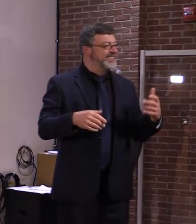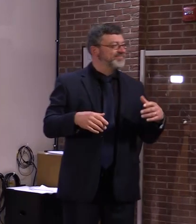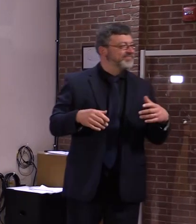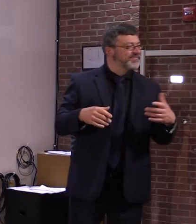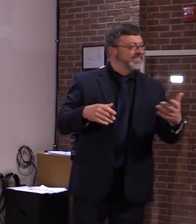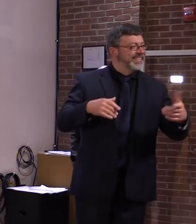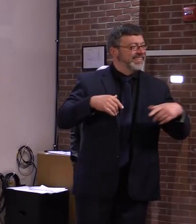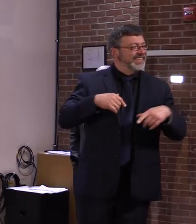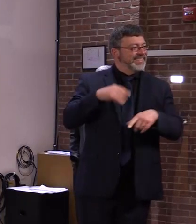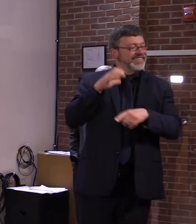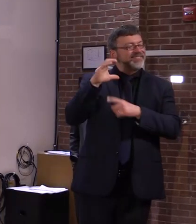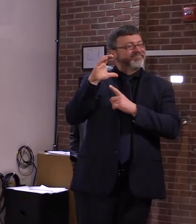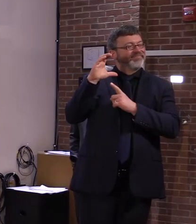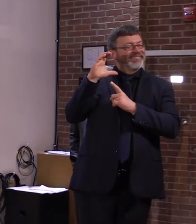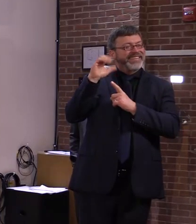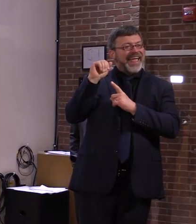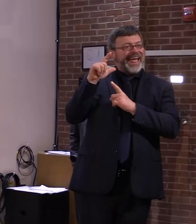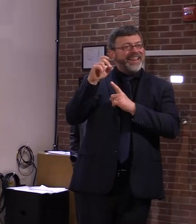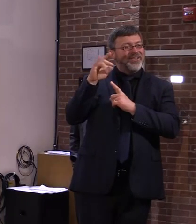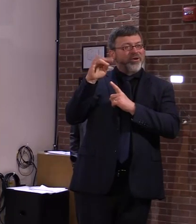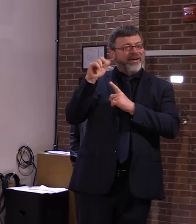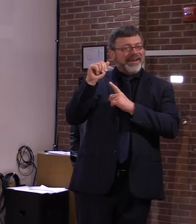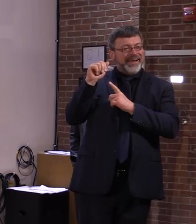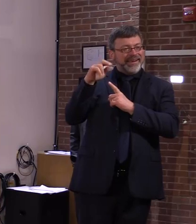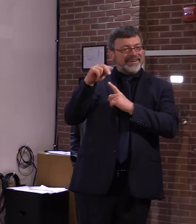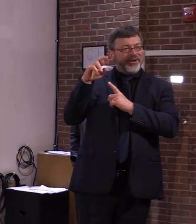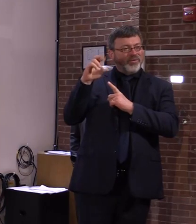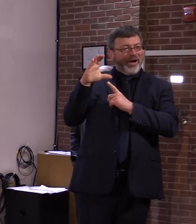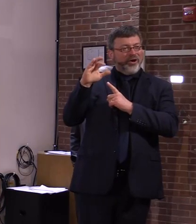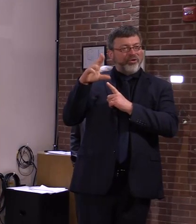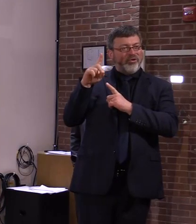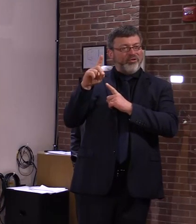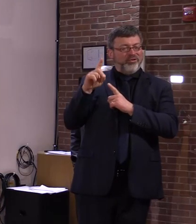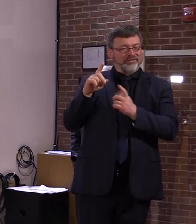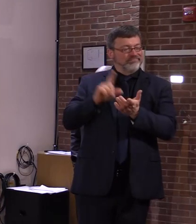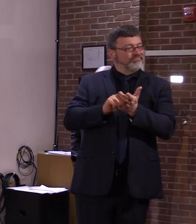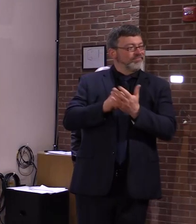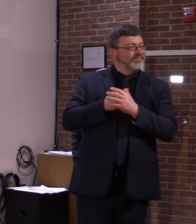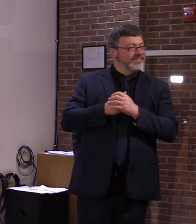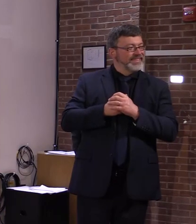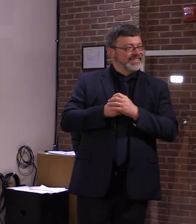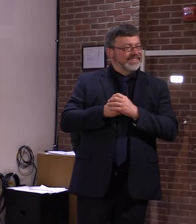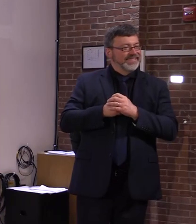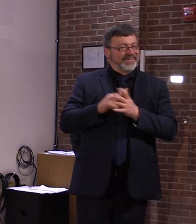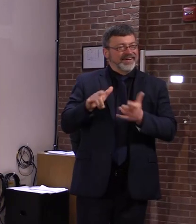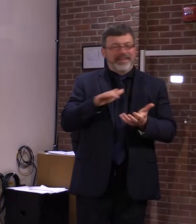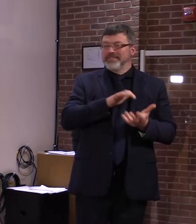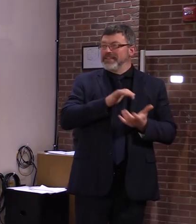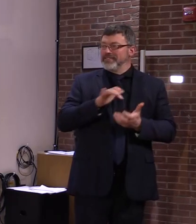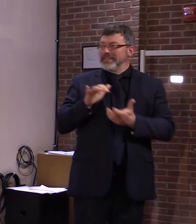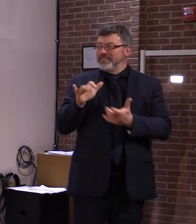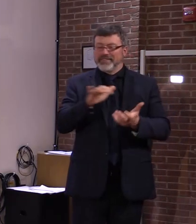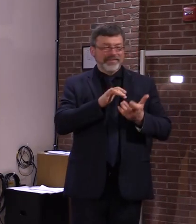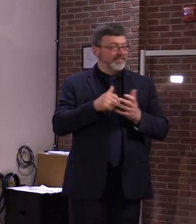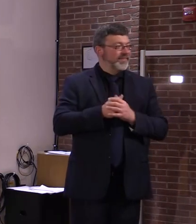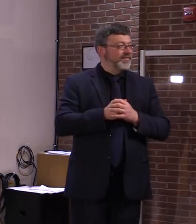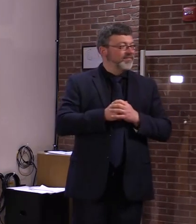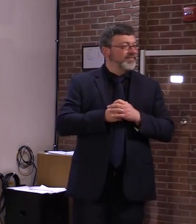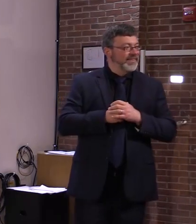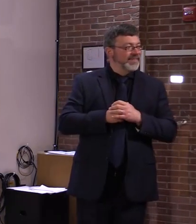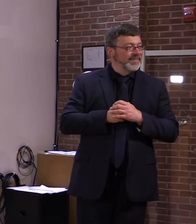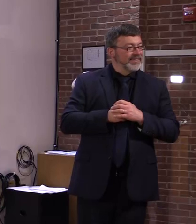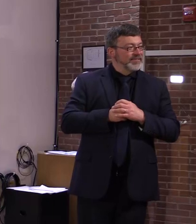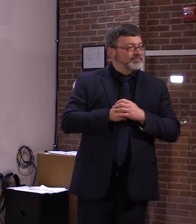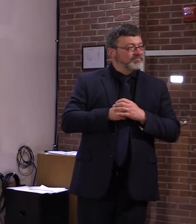Levine. I know Dr. French and you just alluded to this a bit earlier, but I received an email a few minutes ago